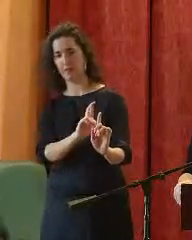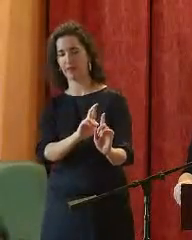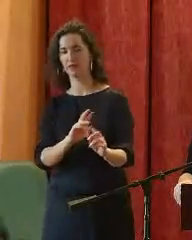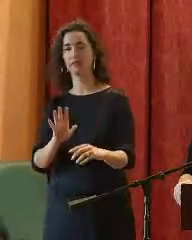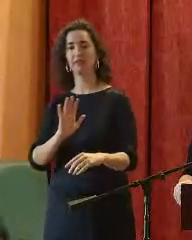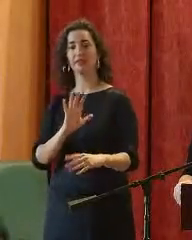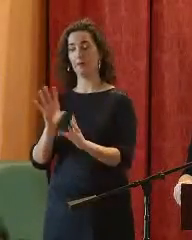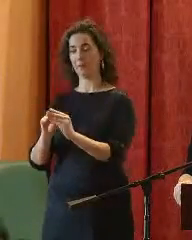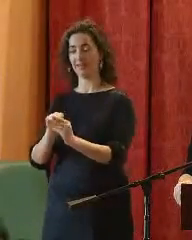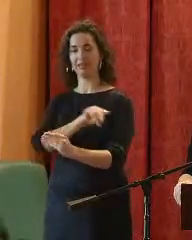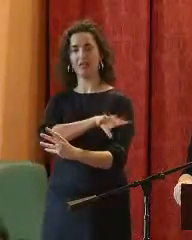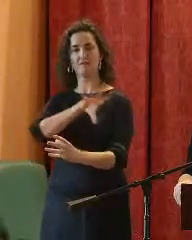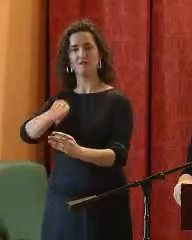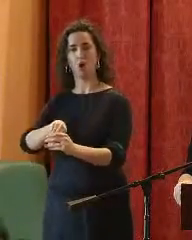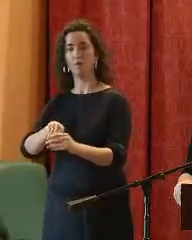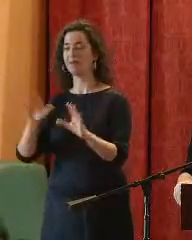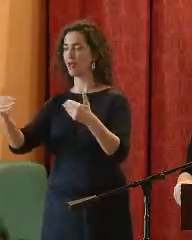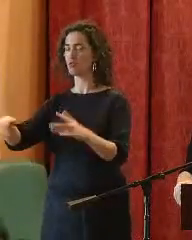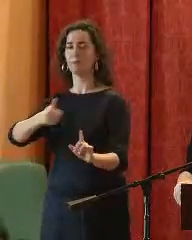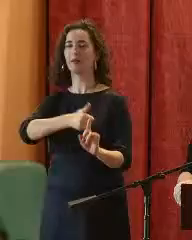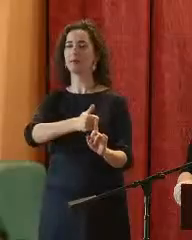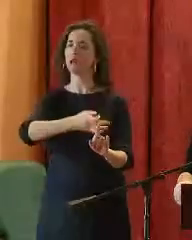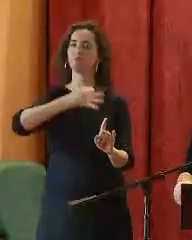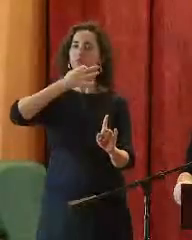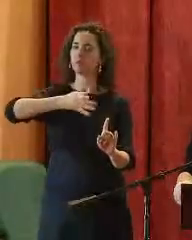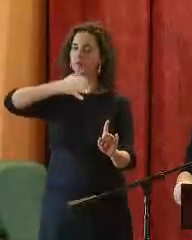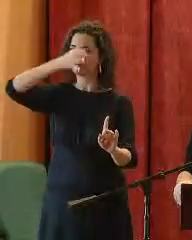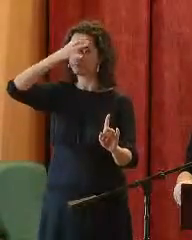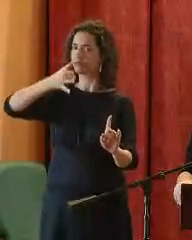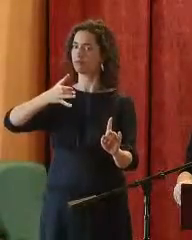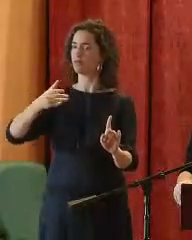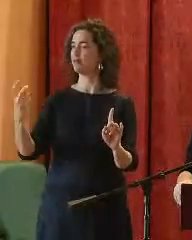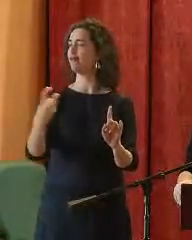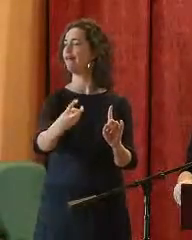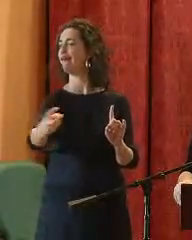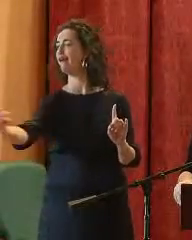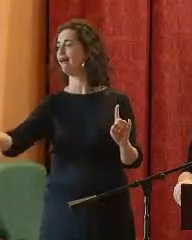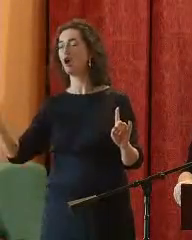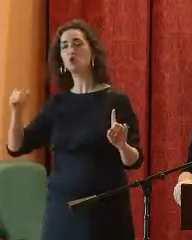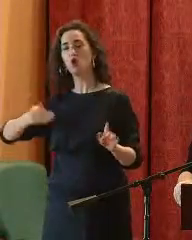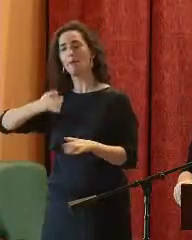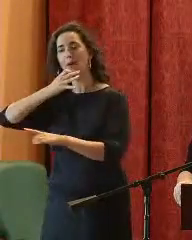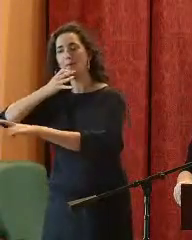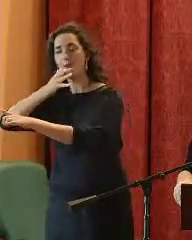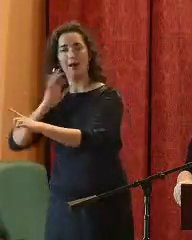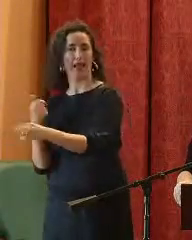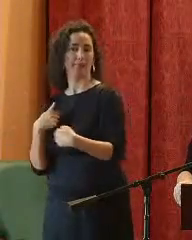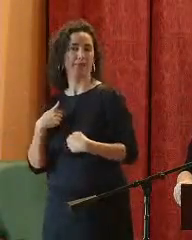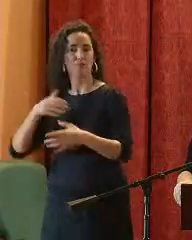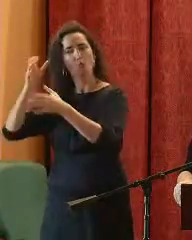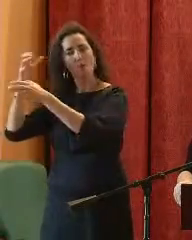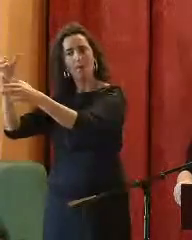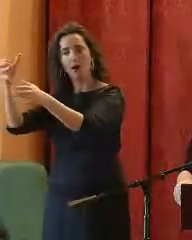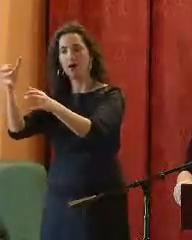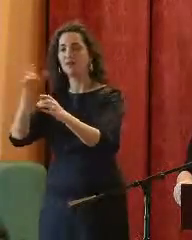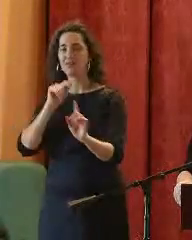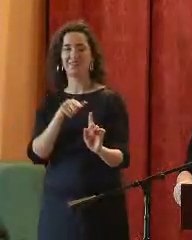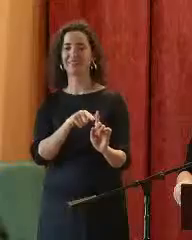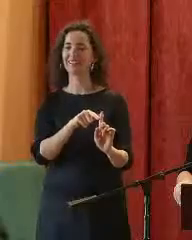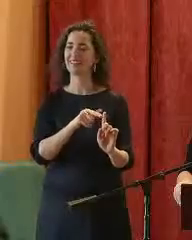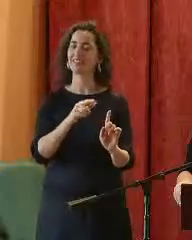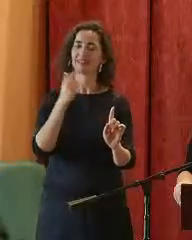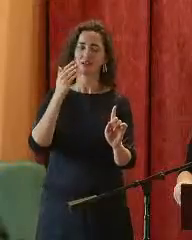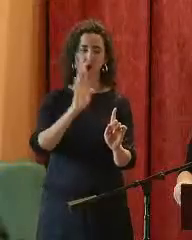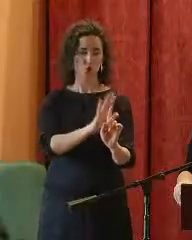him. He was the expert in the room, and a table full of supposed experts like me. It was really Garrison that knew more